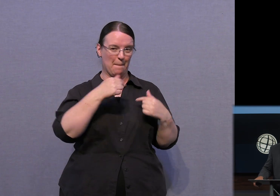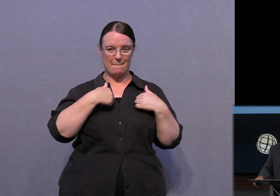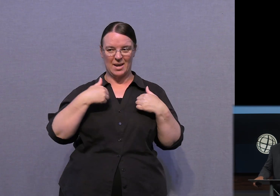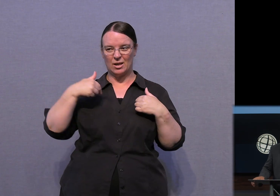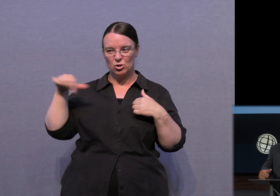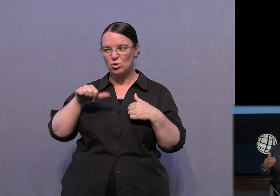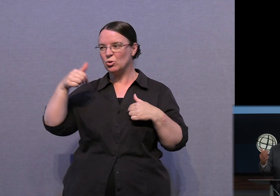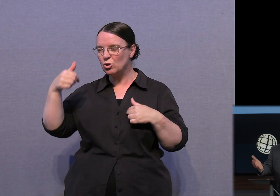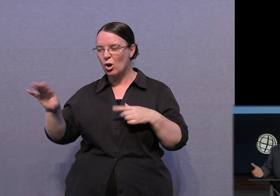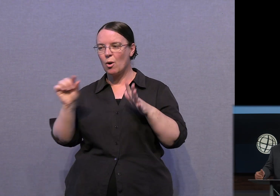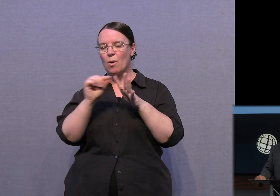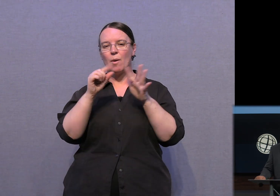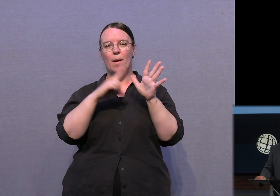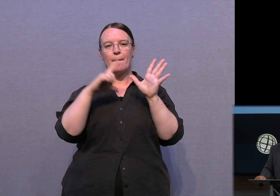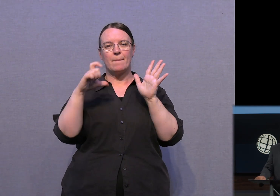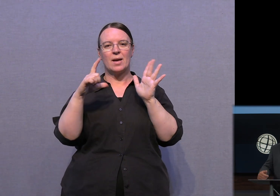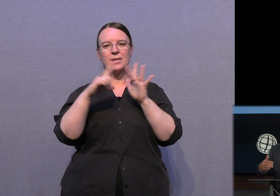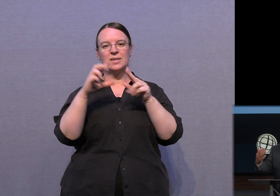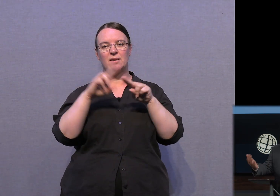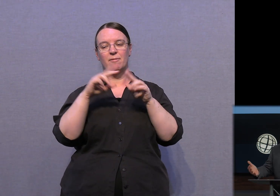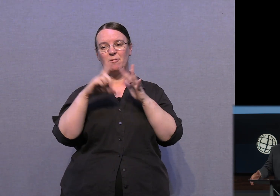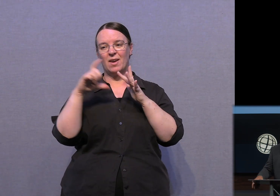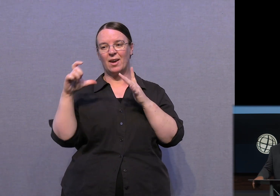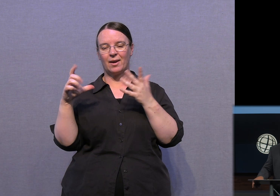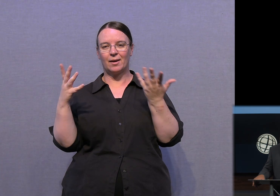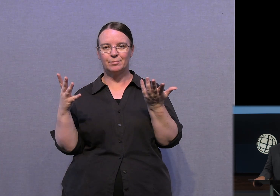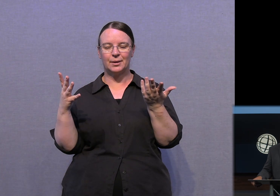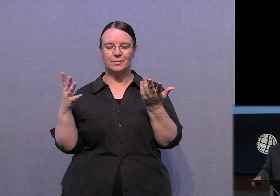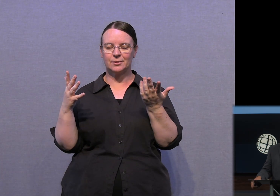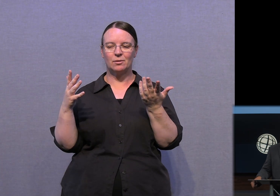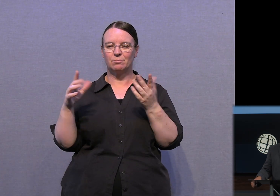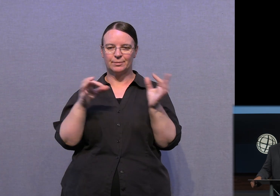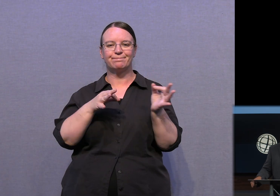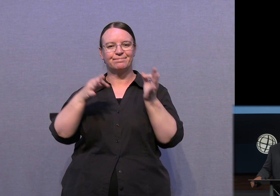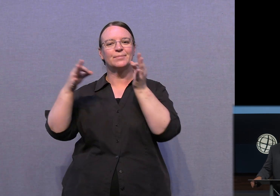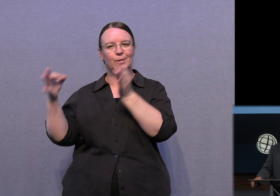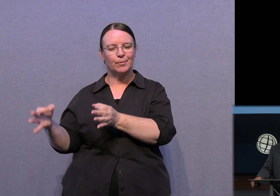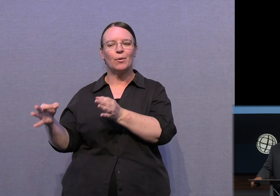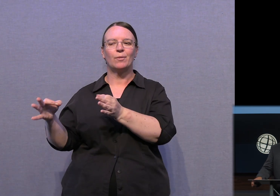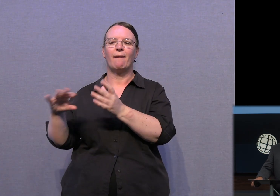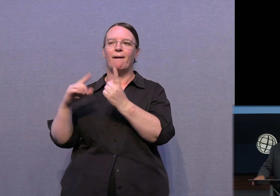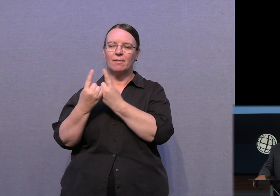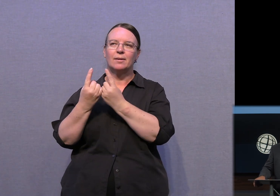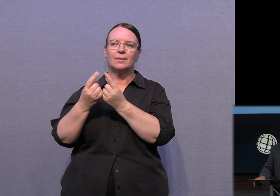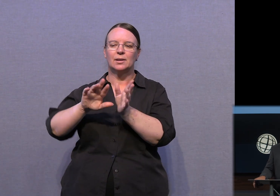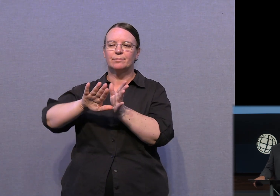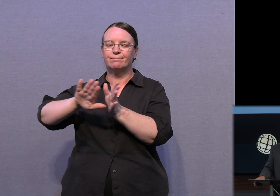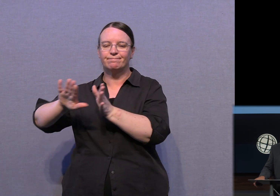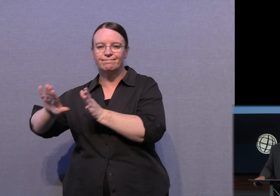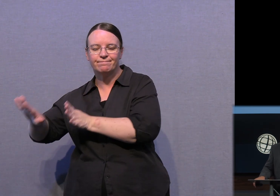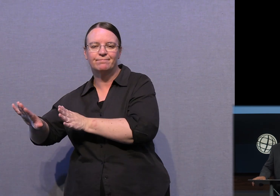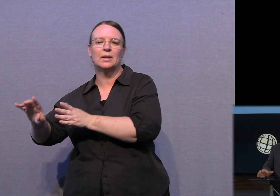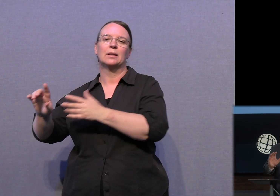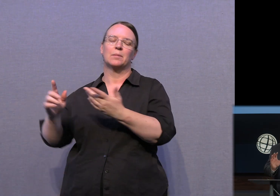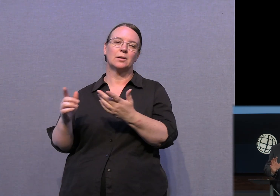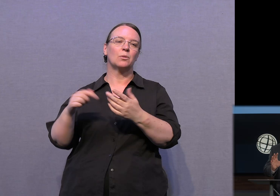Vanuatu, but we've had to postpone that. So hopefully all these plans are postponed for a year, but in all things, we trust the Lord.